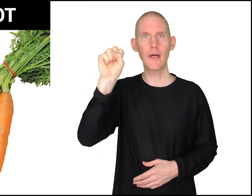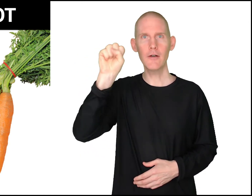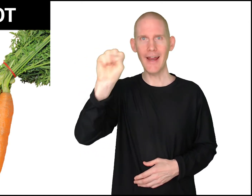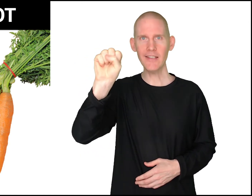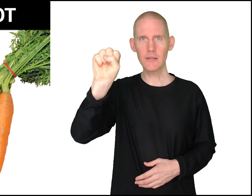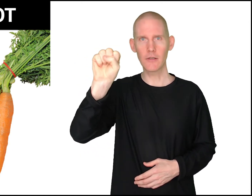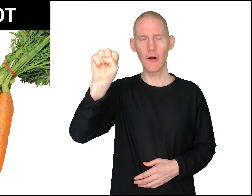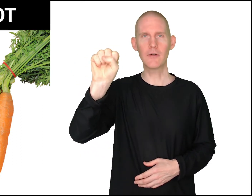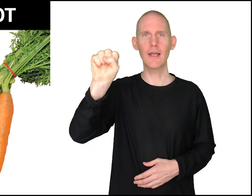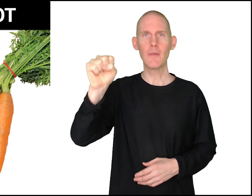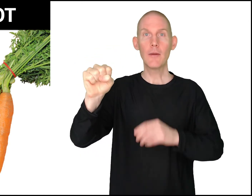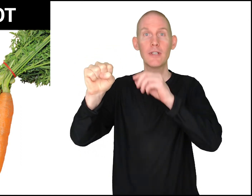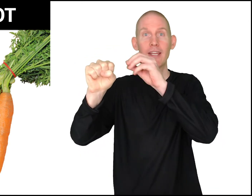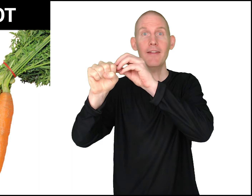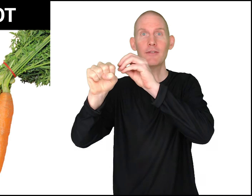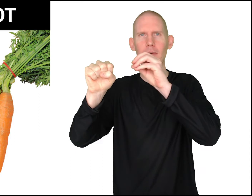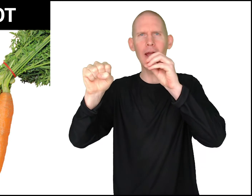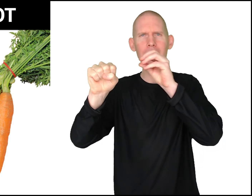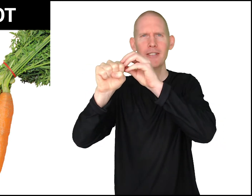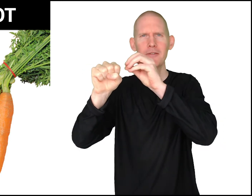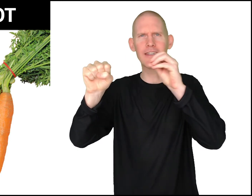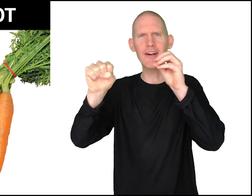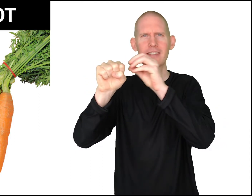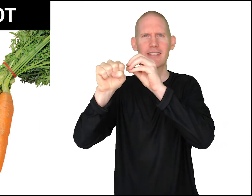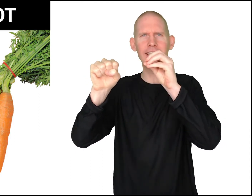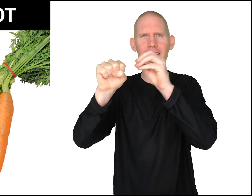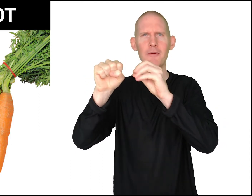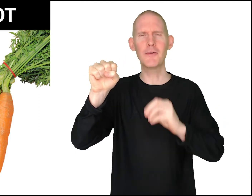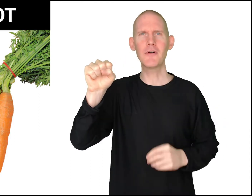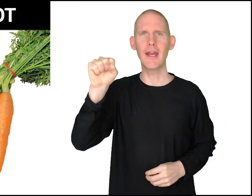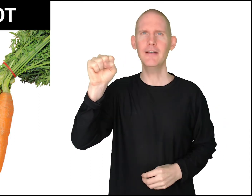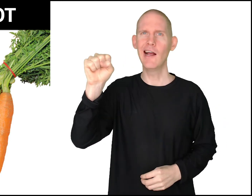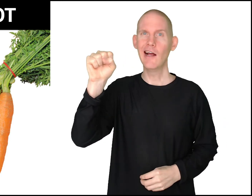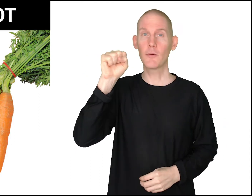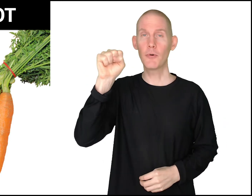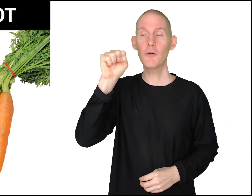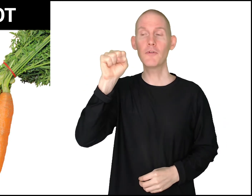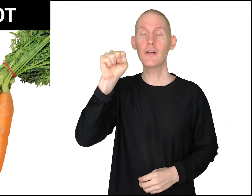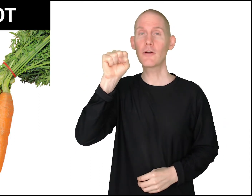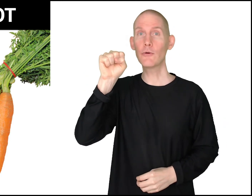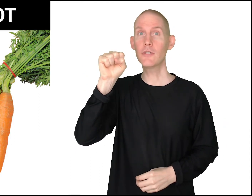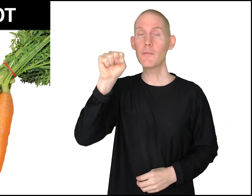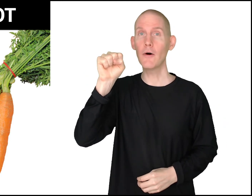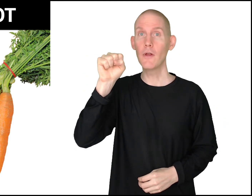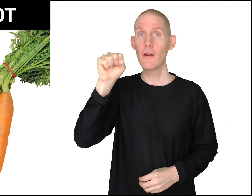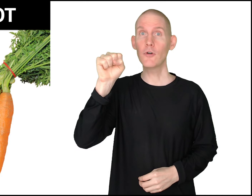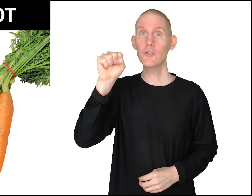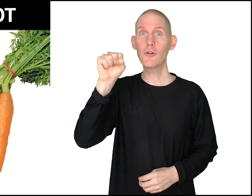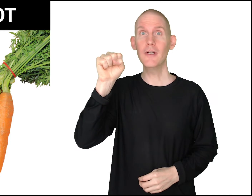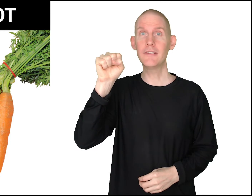letter S. Okay, pretend there's an imaginary carrot sticking out from your hand. So put it over here close to your mouth. First, you're going to take